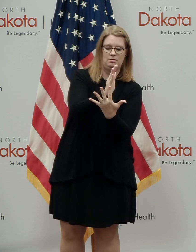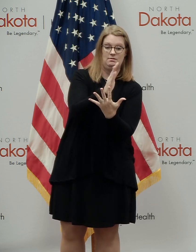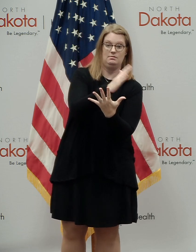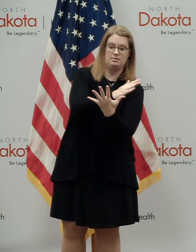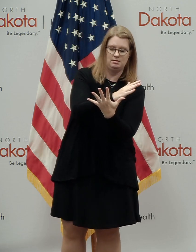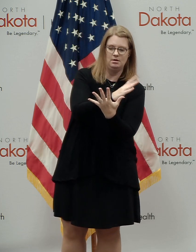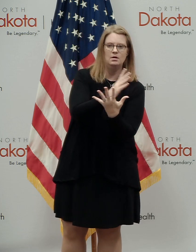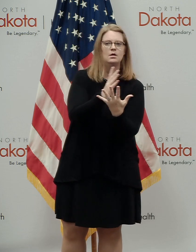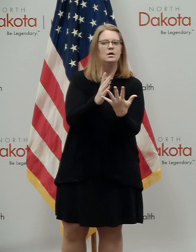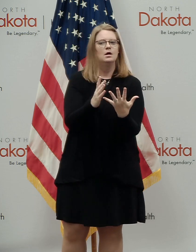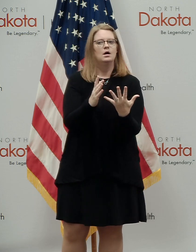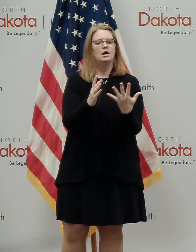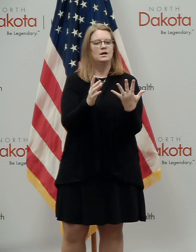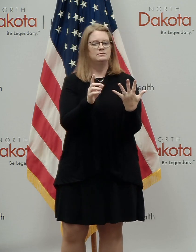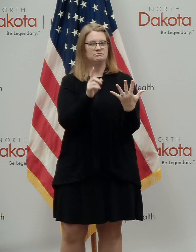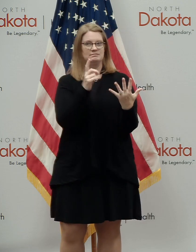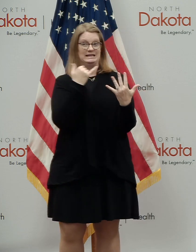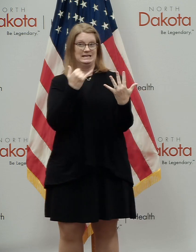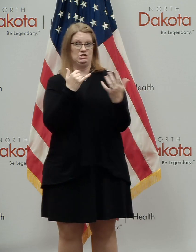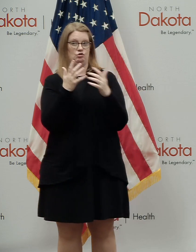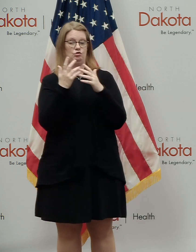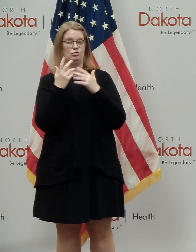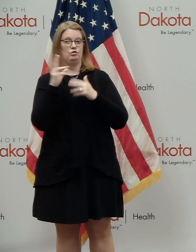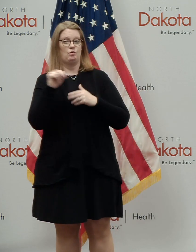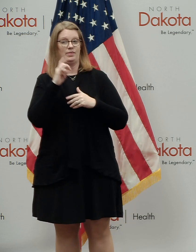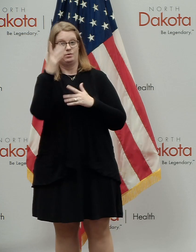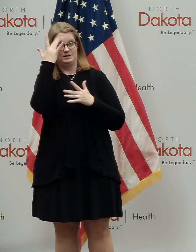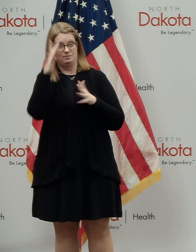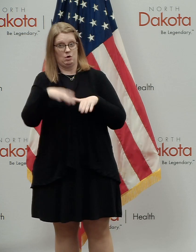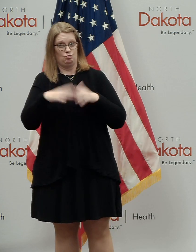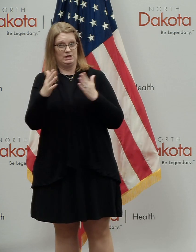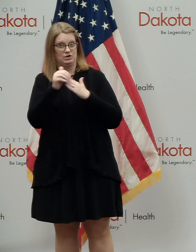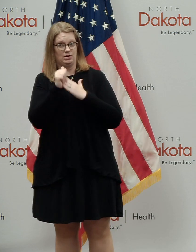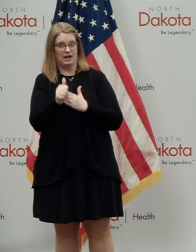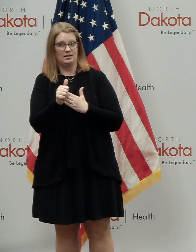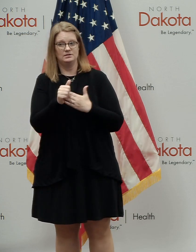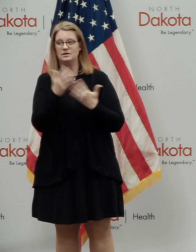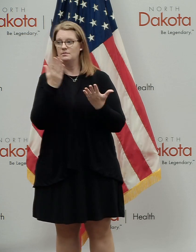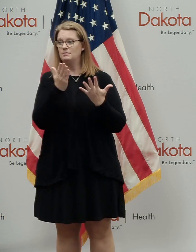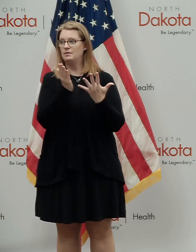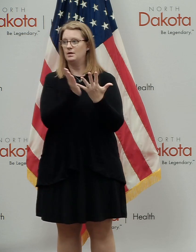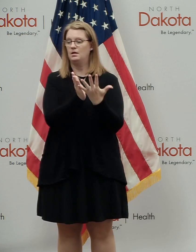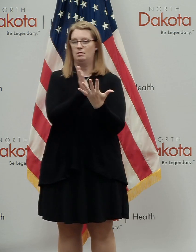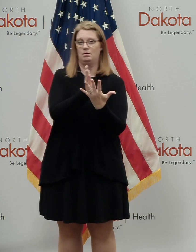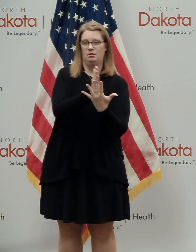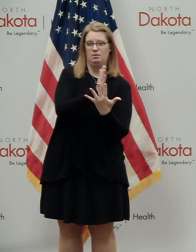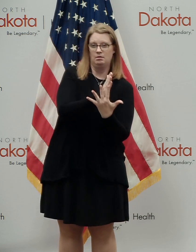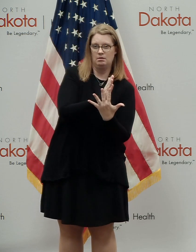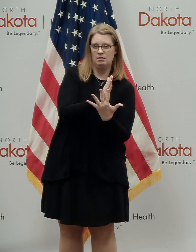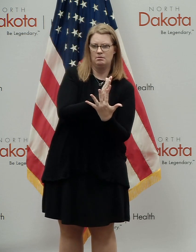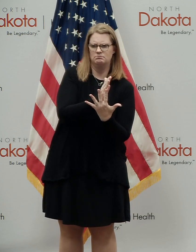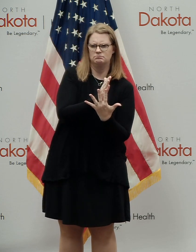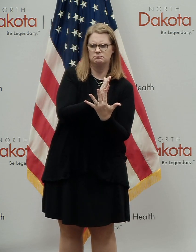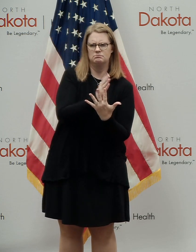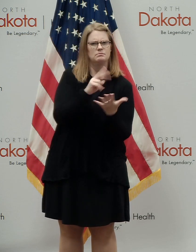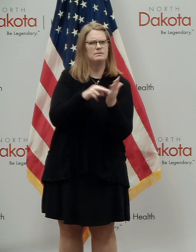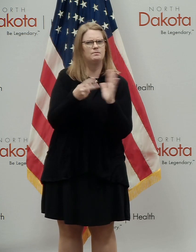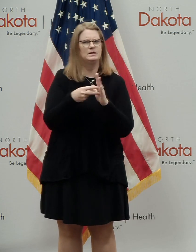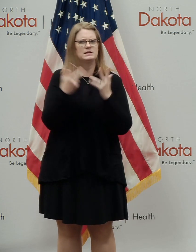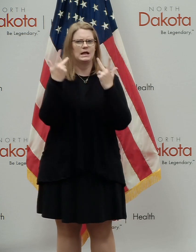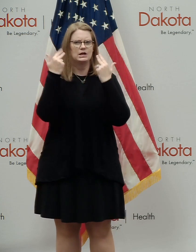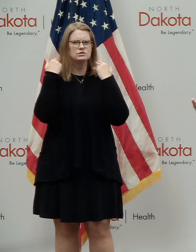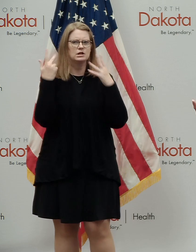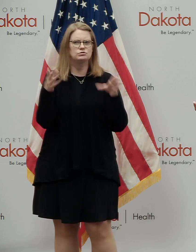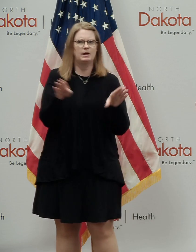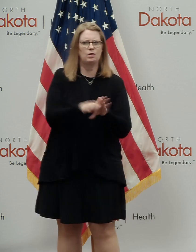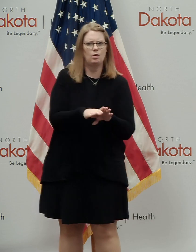keeps, under our current guidelines, North Dakota Smart Reset, it might move up a level, then someone might say, oh, we should close a personal care